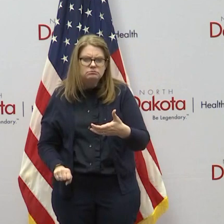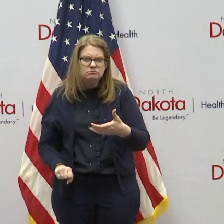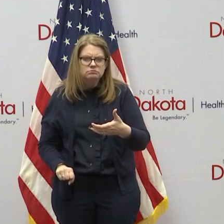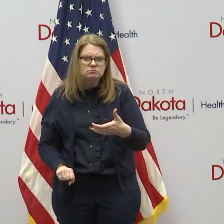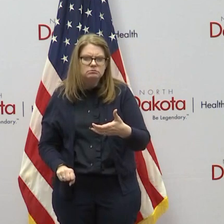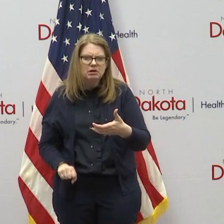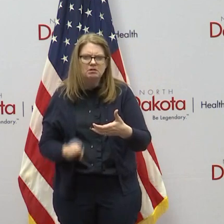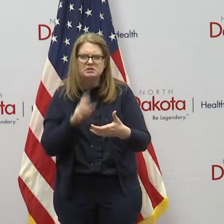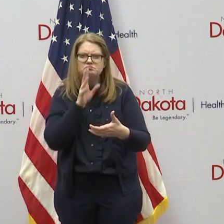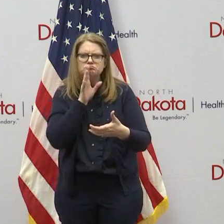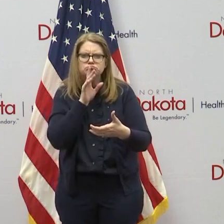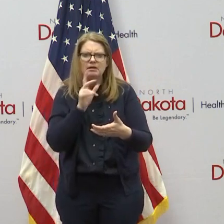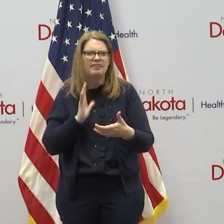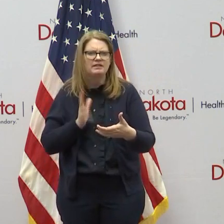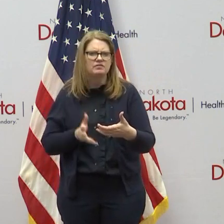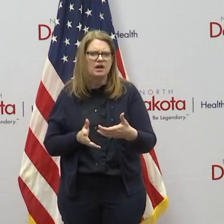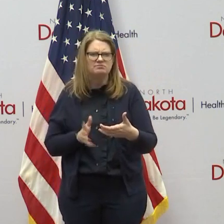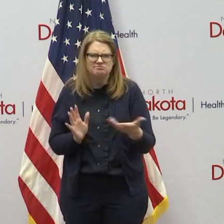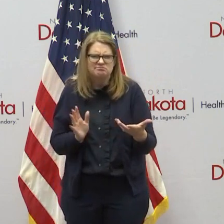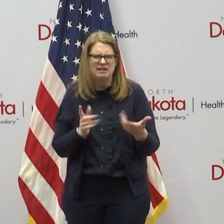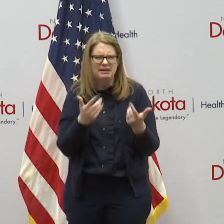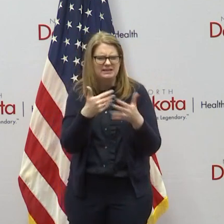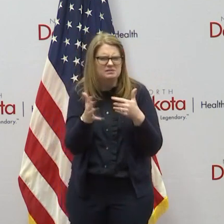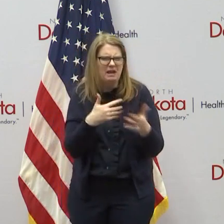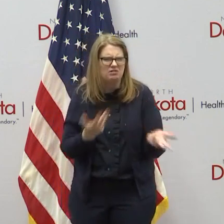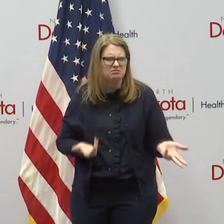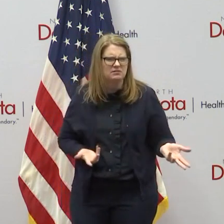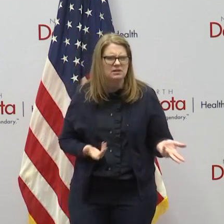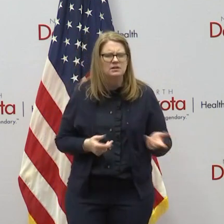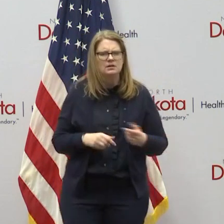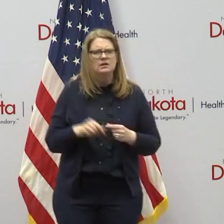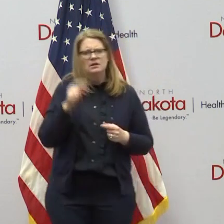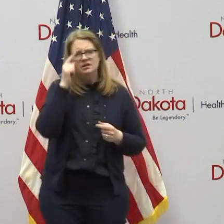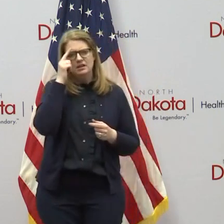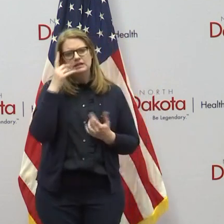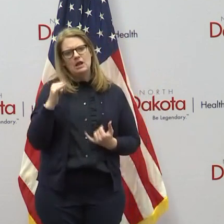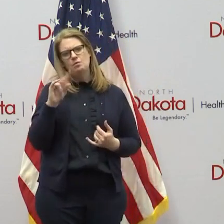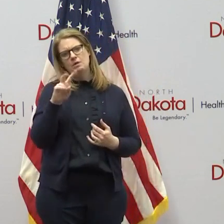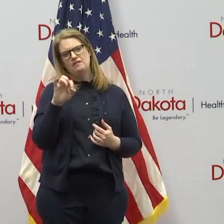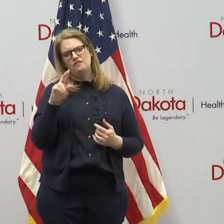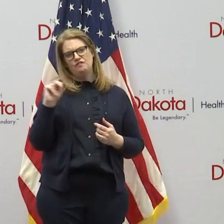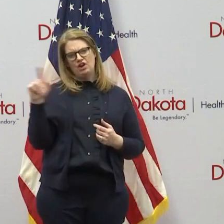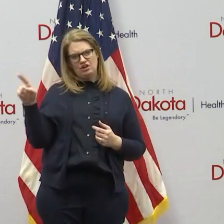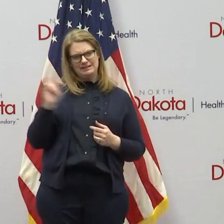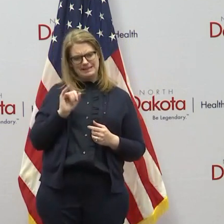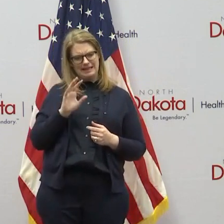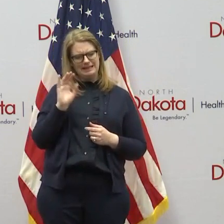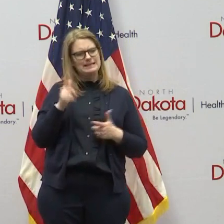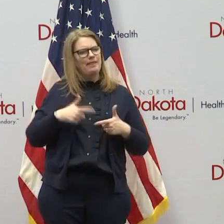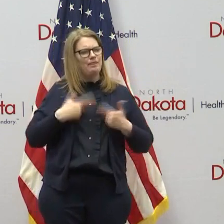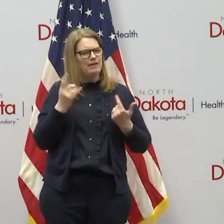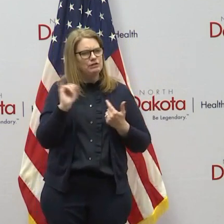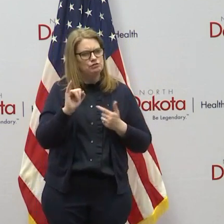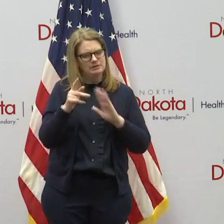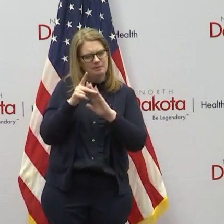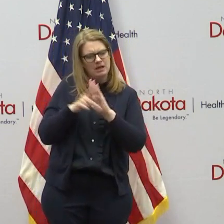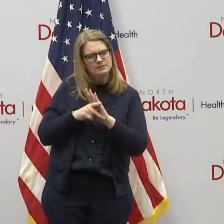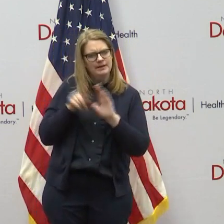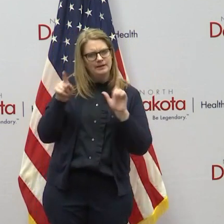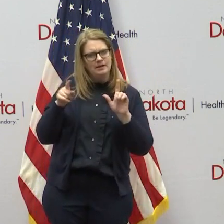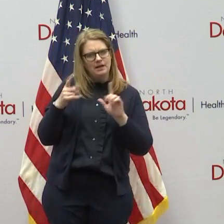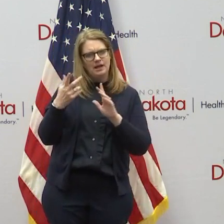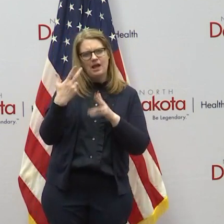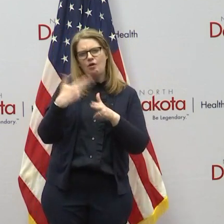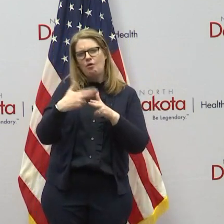completely, and that will help save lives. The other benefit of, when Vern's talking about this being a life insurance policy, is what I'll call